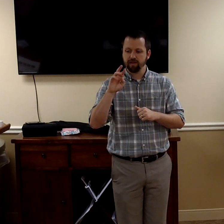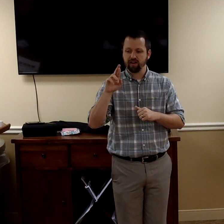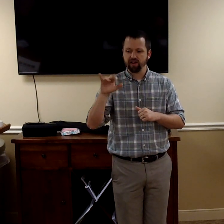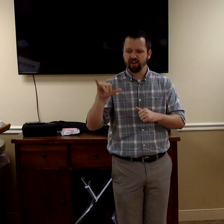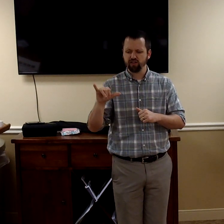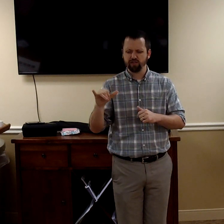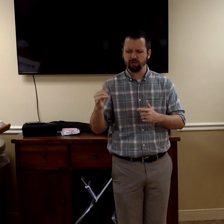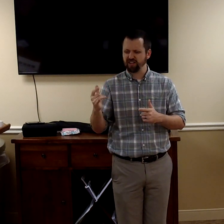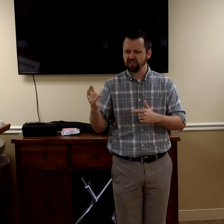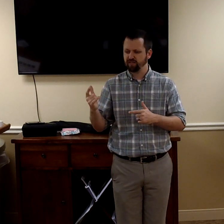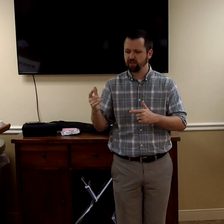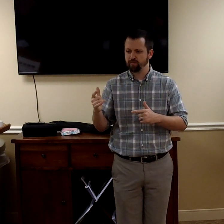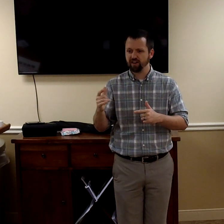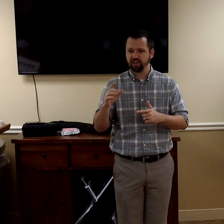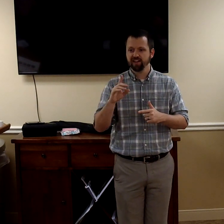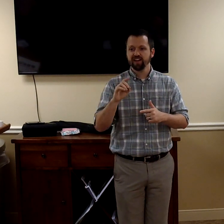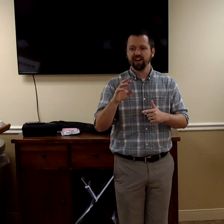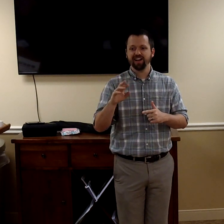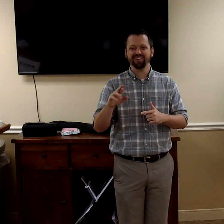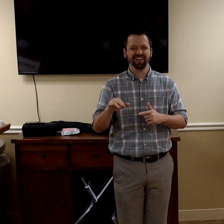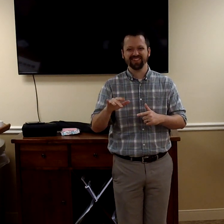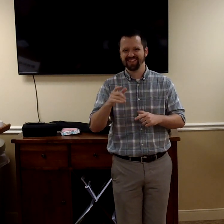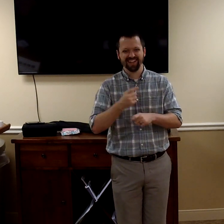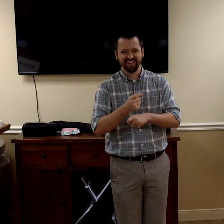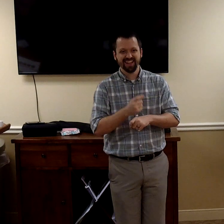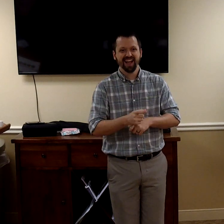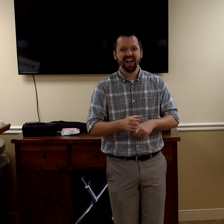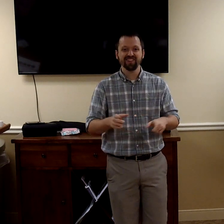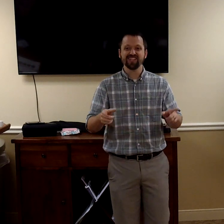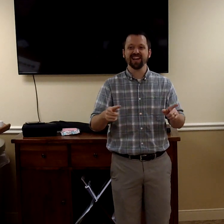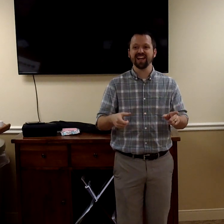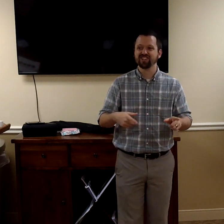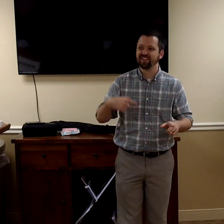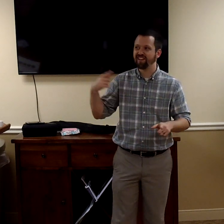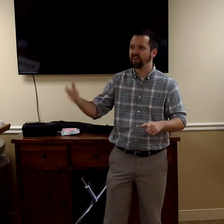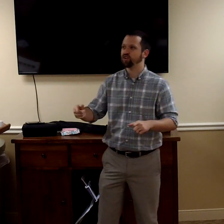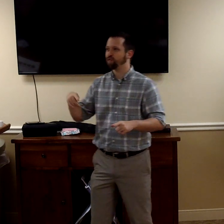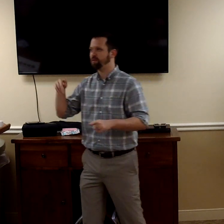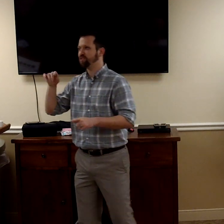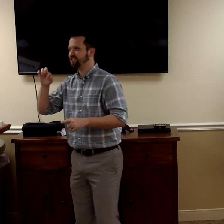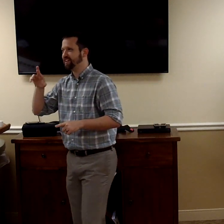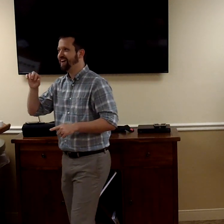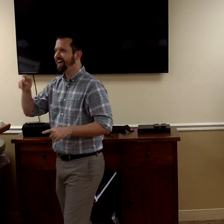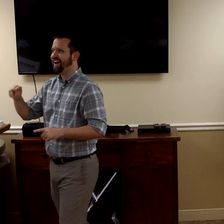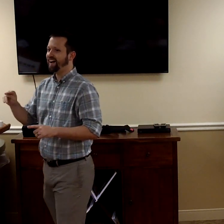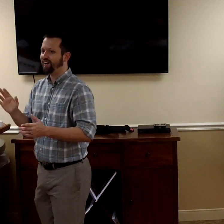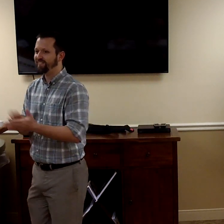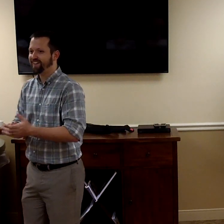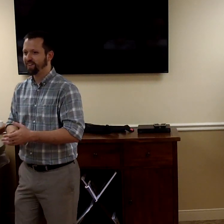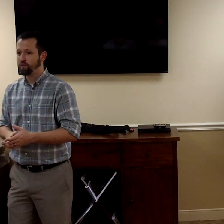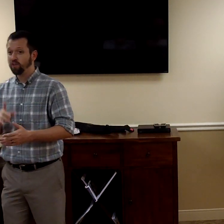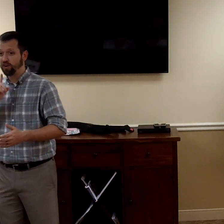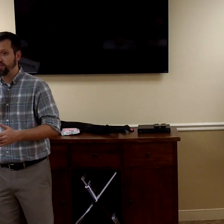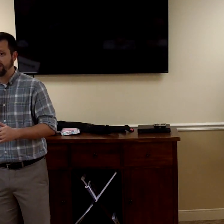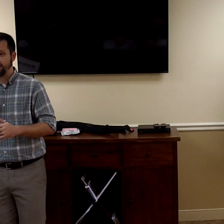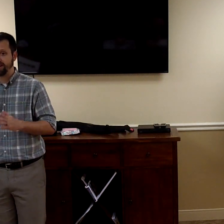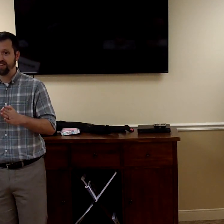DeBerry. I don't know if anyone actually lives in DeBerry. I'm just kidding. I'm just kidding. I should have saved that joke for Pearson. Because I really don't think anybody lives